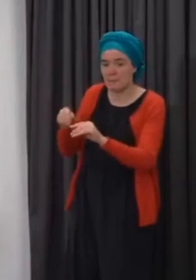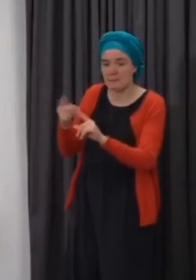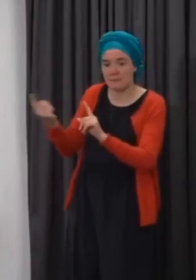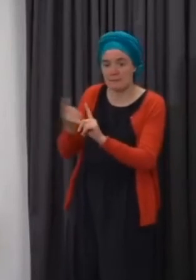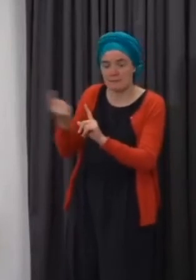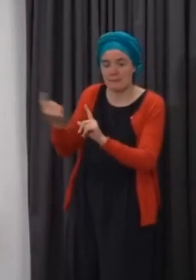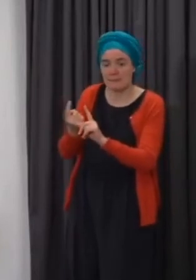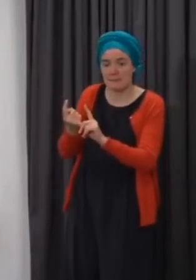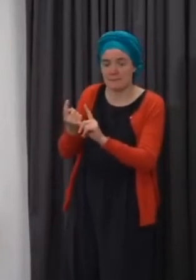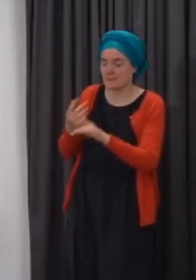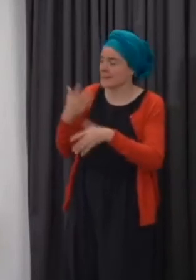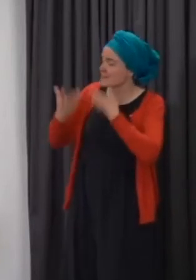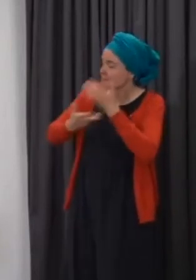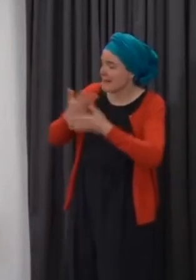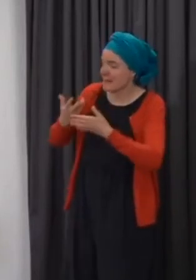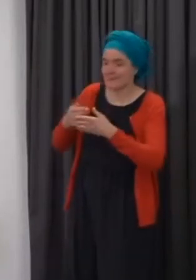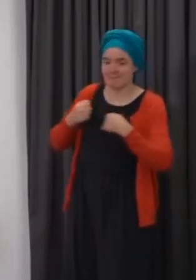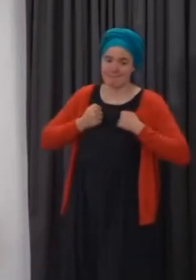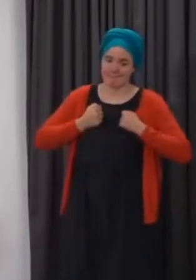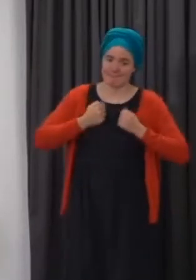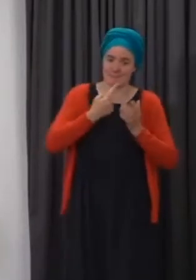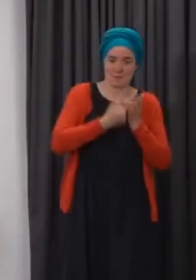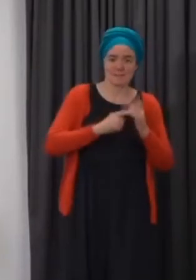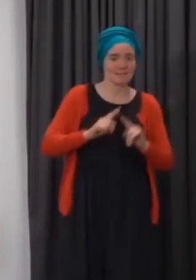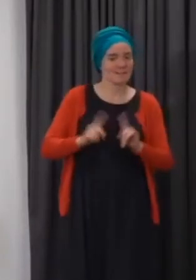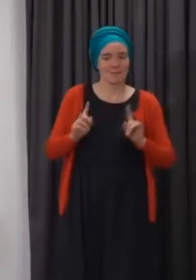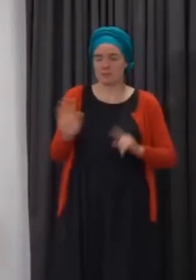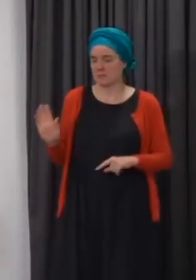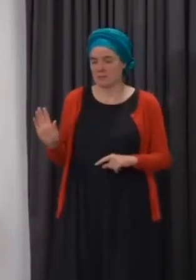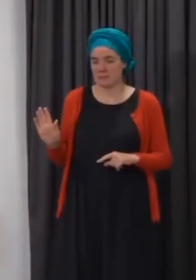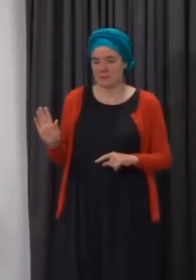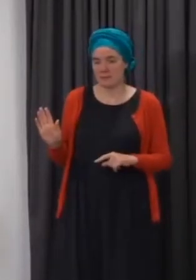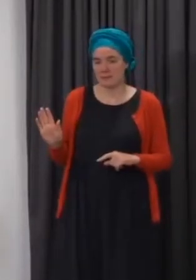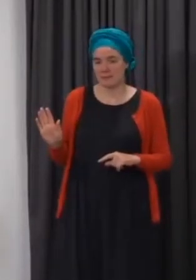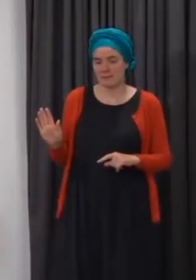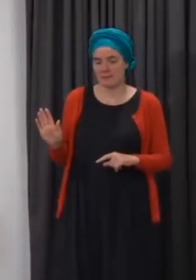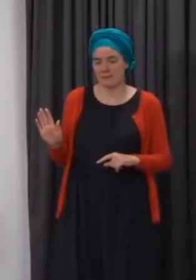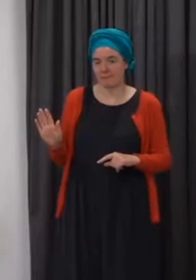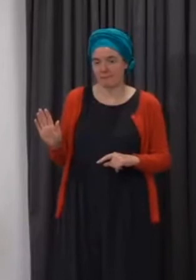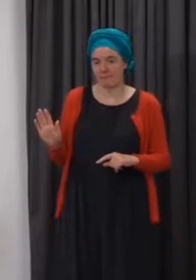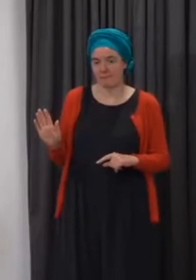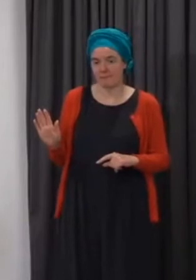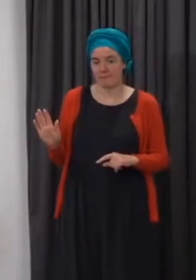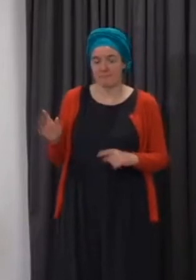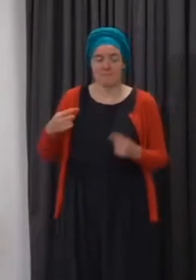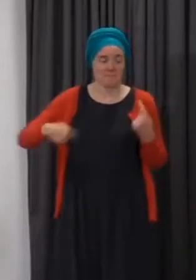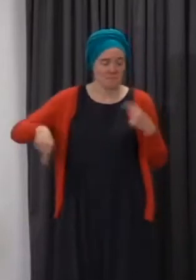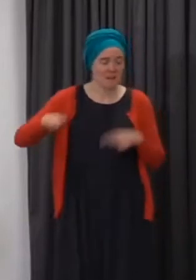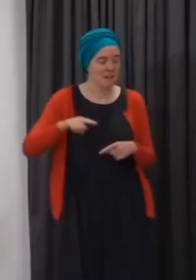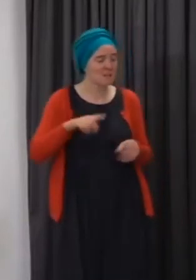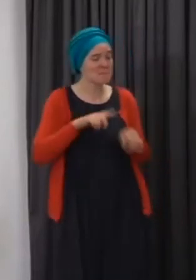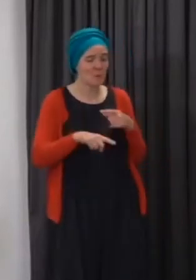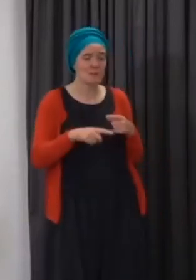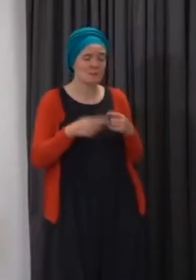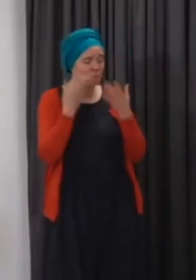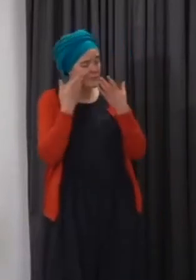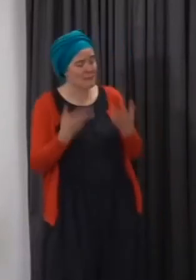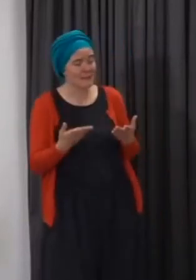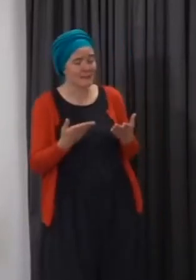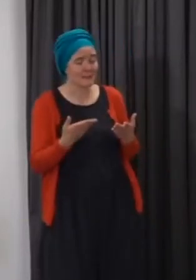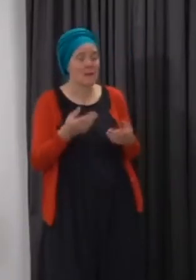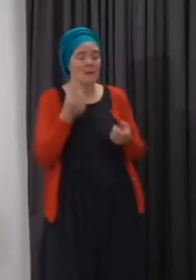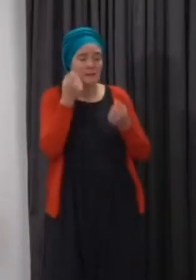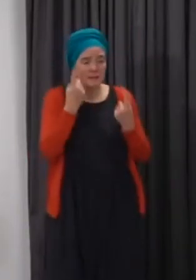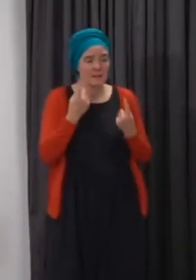Wales and explained the difference in our regulations and the way things are being approached, that there's been a very respectful discussion and people have understood the need for